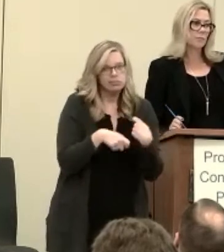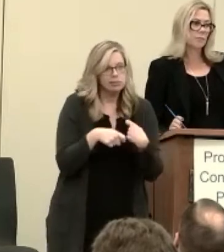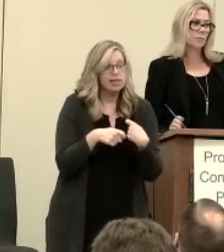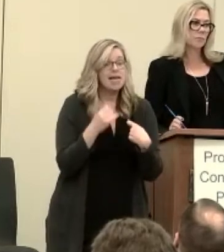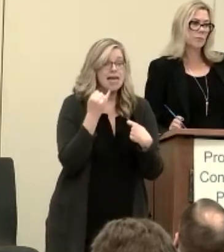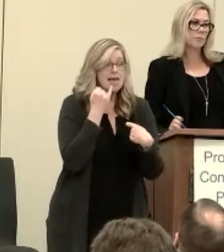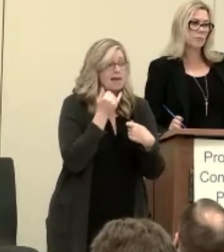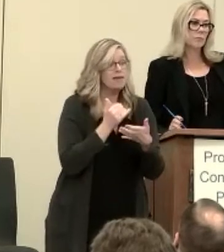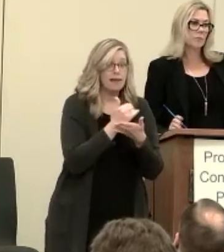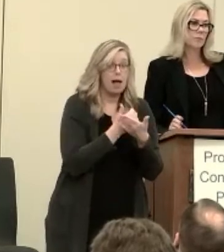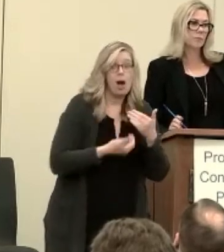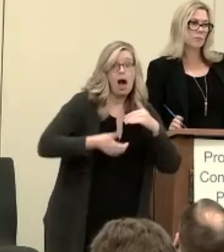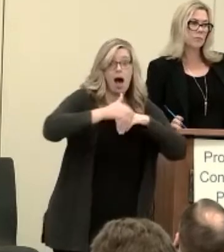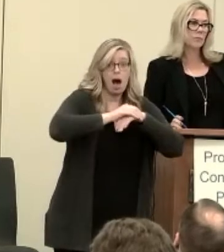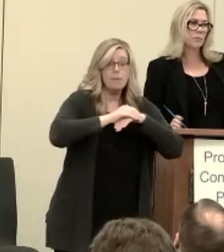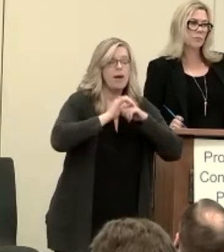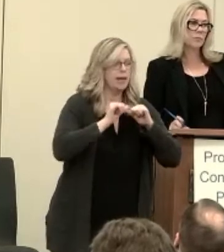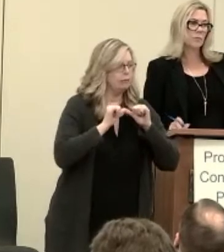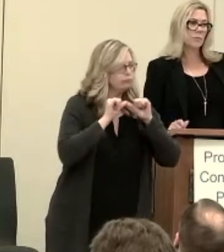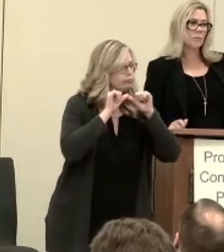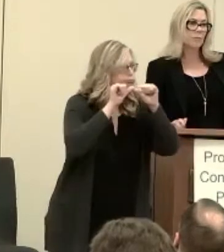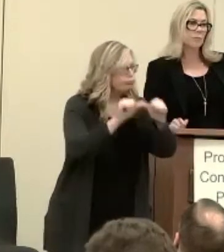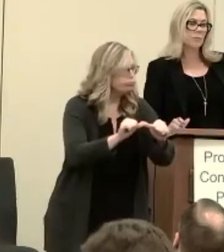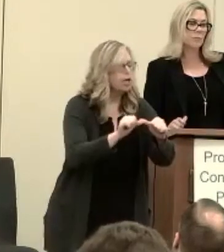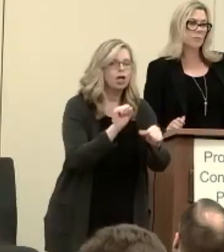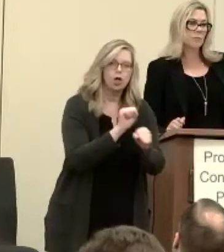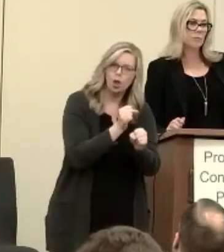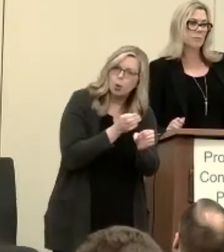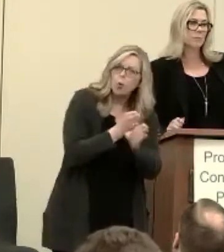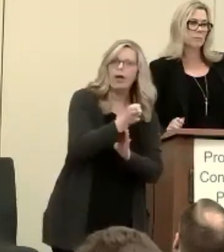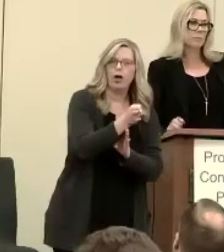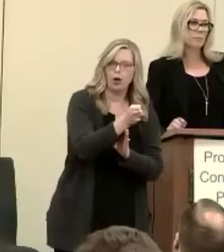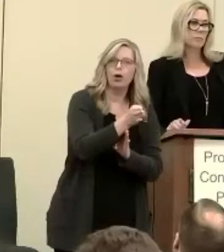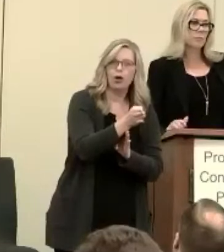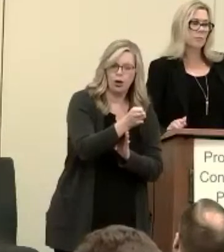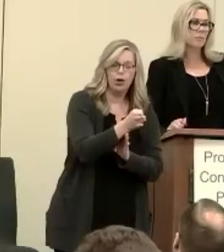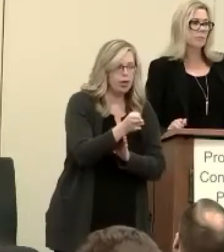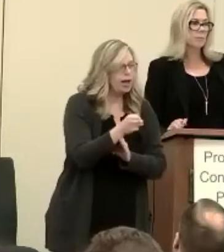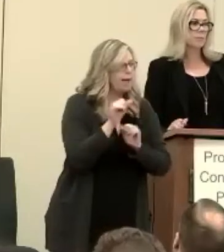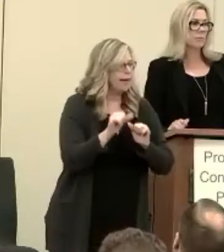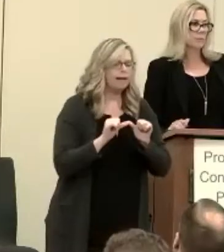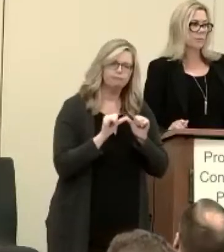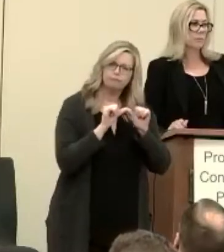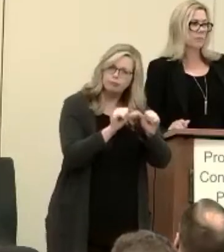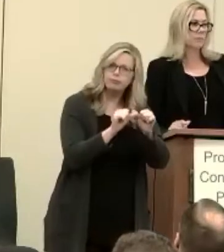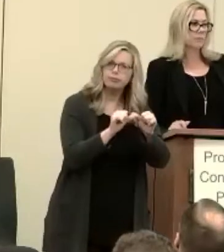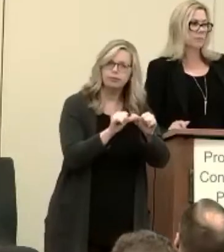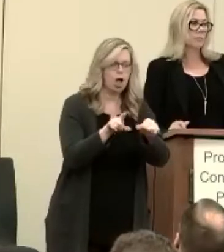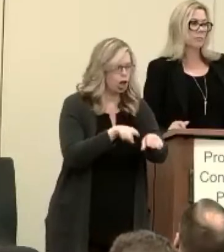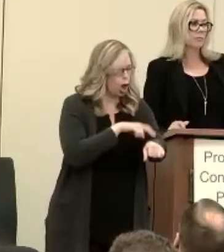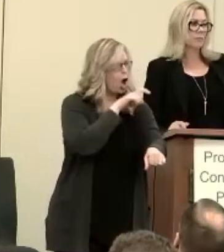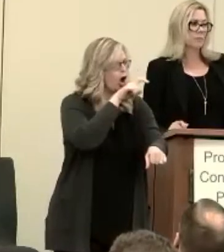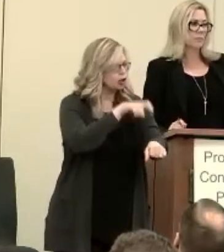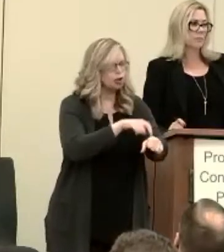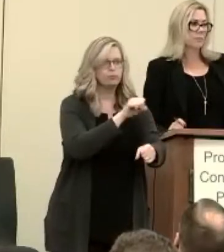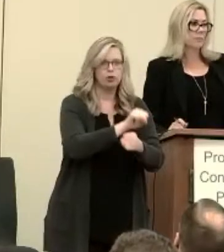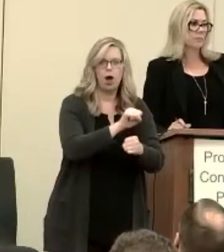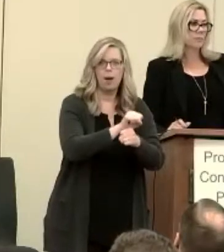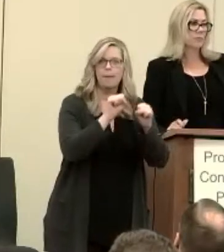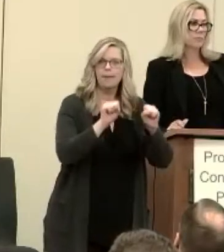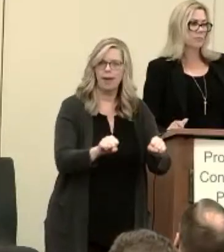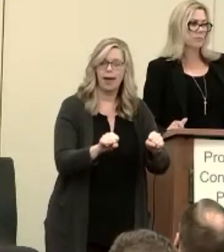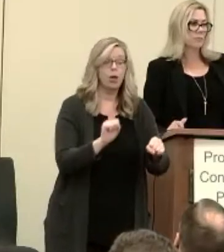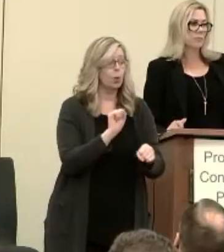will have a career and that can be in doing this work long term, and that can work in partnership